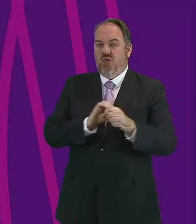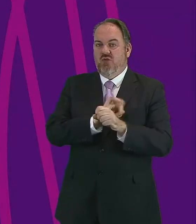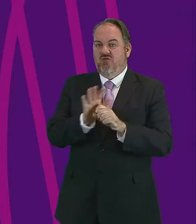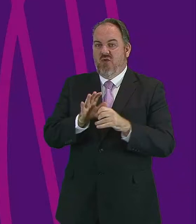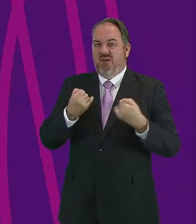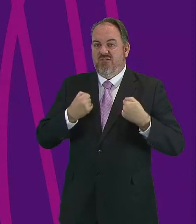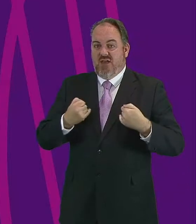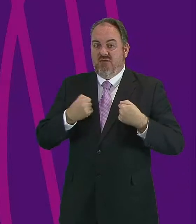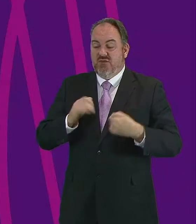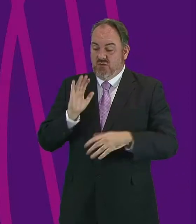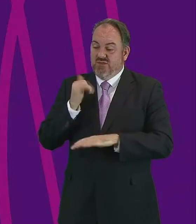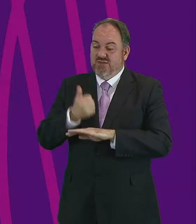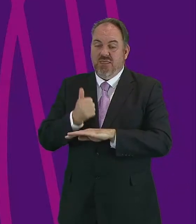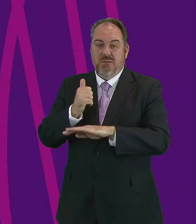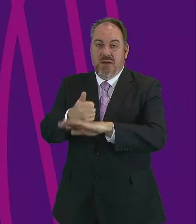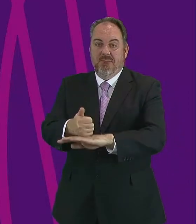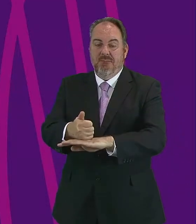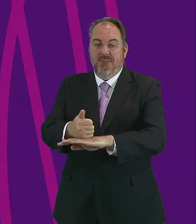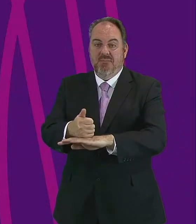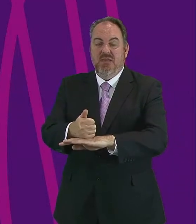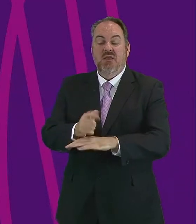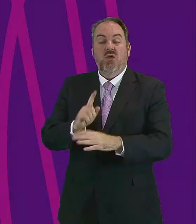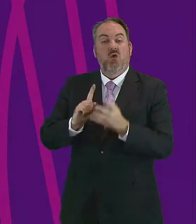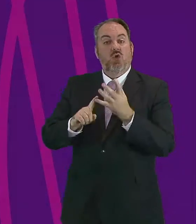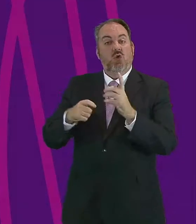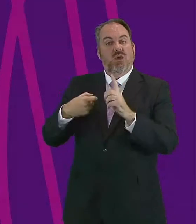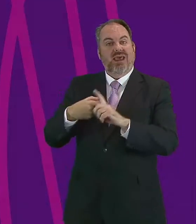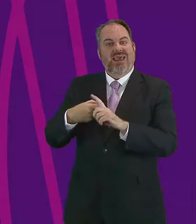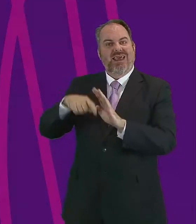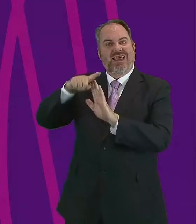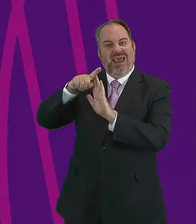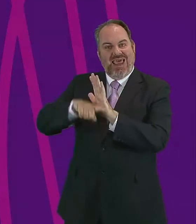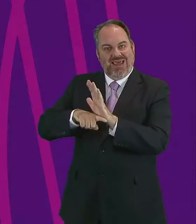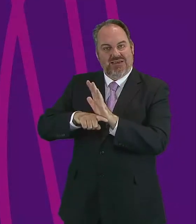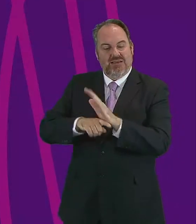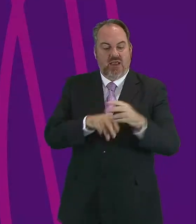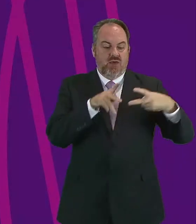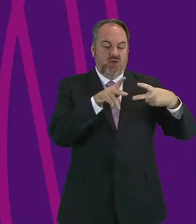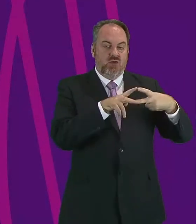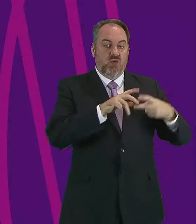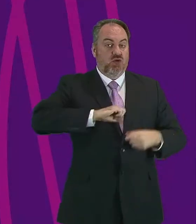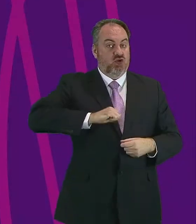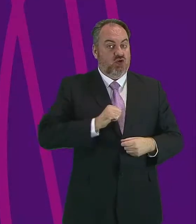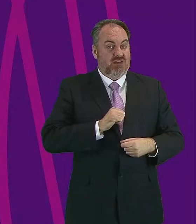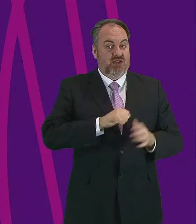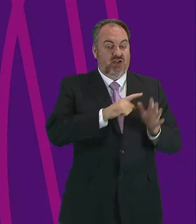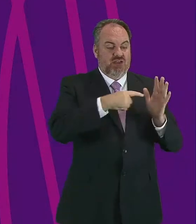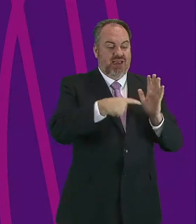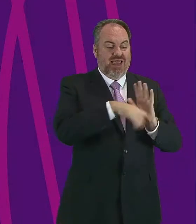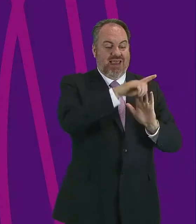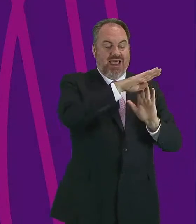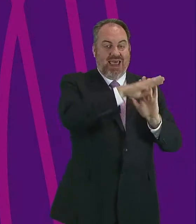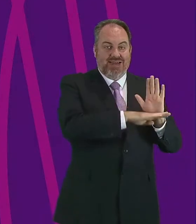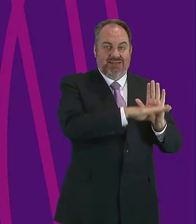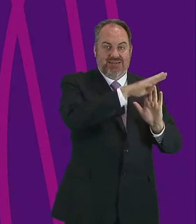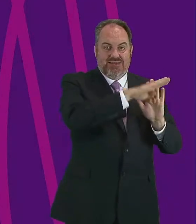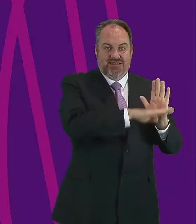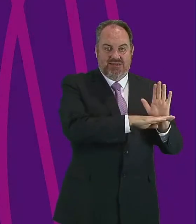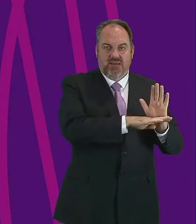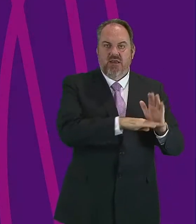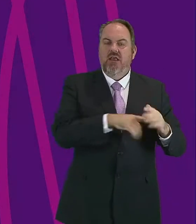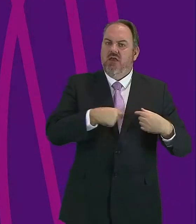into force. The measures in the UK Coronavirus Act and the two Scottish Acts continue to be an important part of our response to the